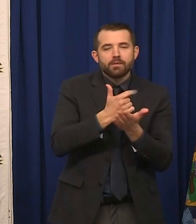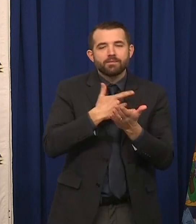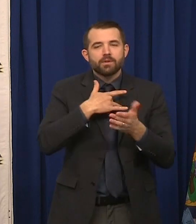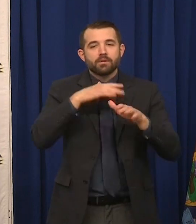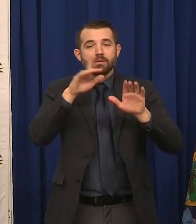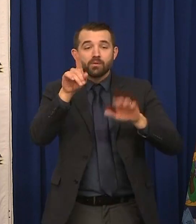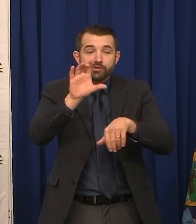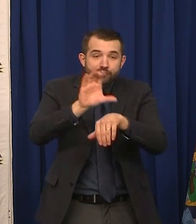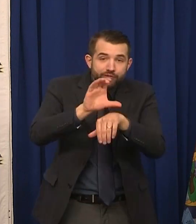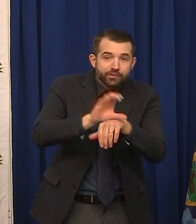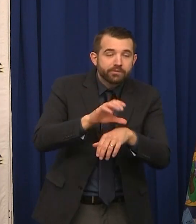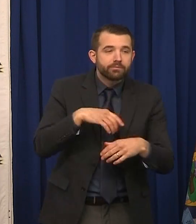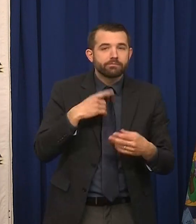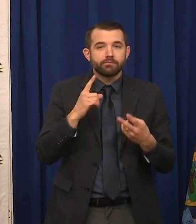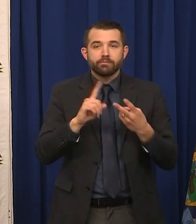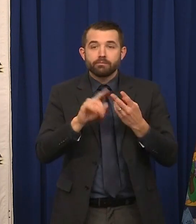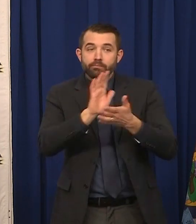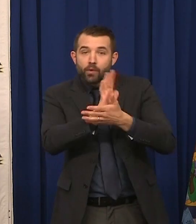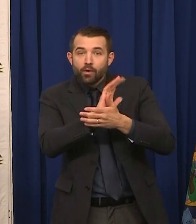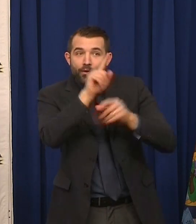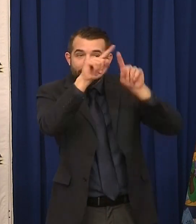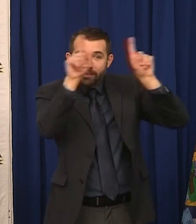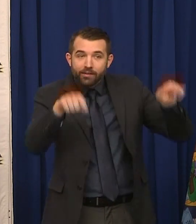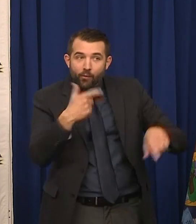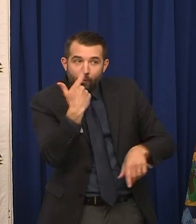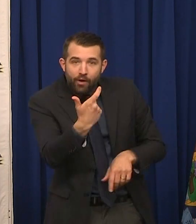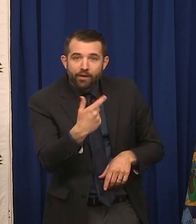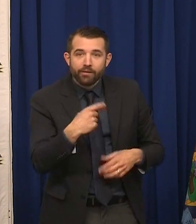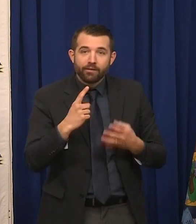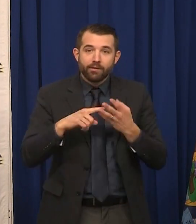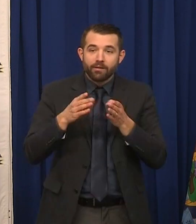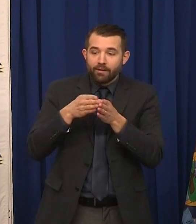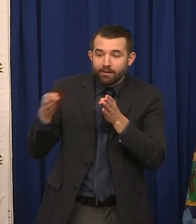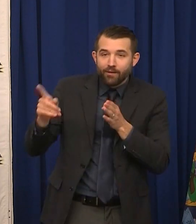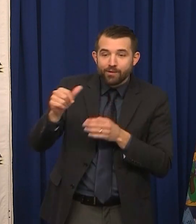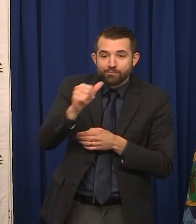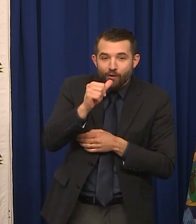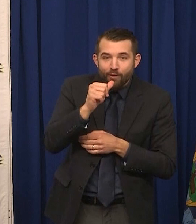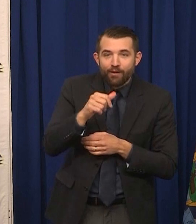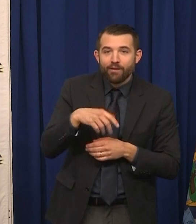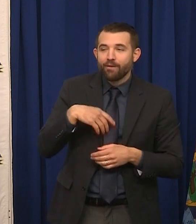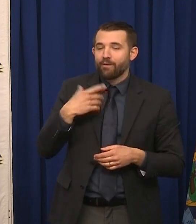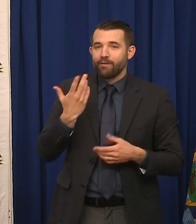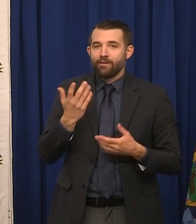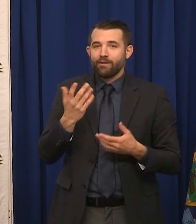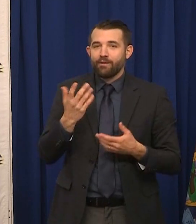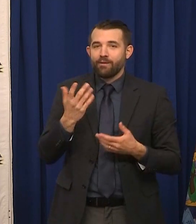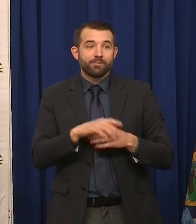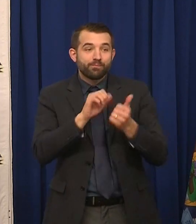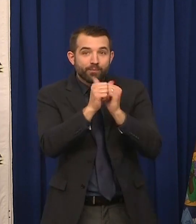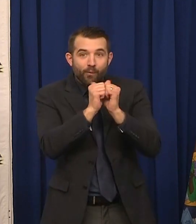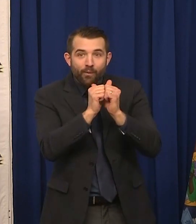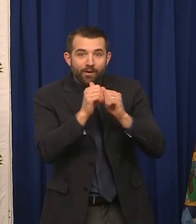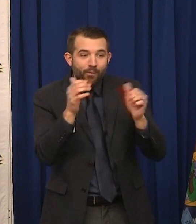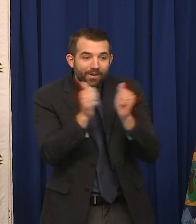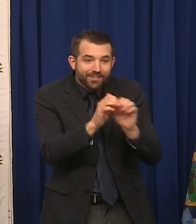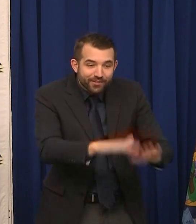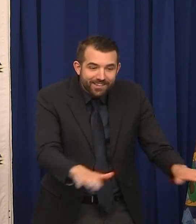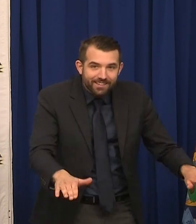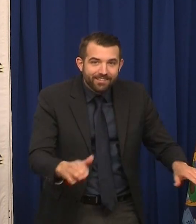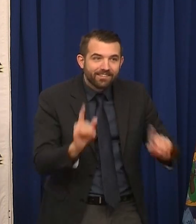the movies, a bar down the street, your child's sporting event, your favorite